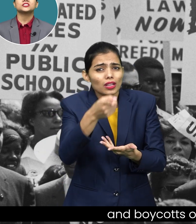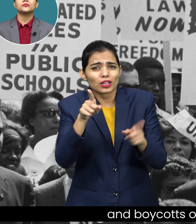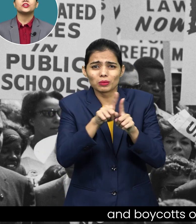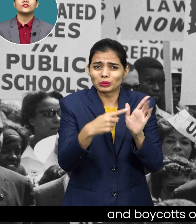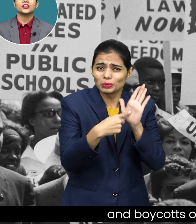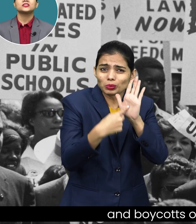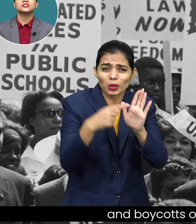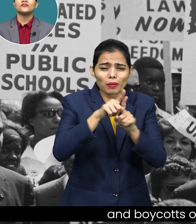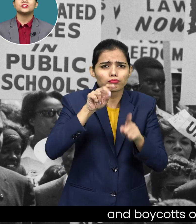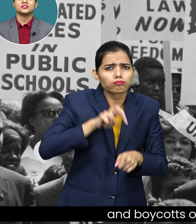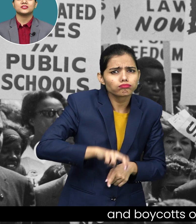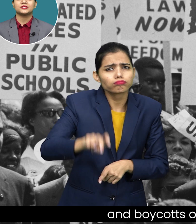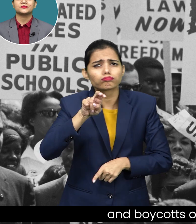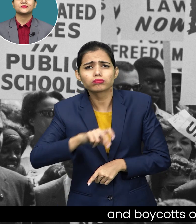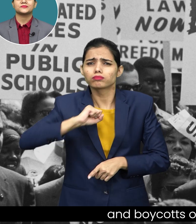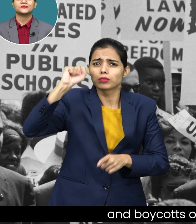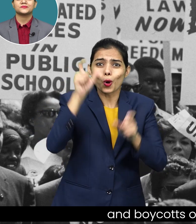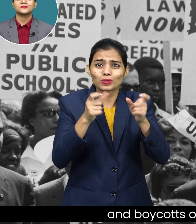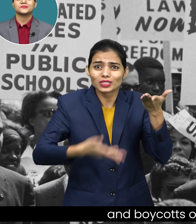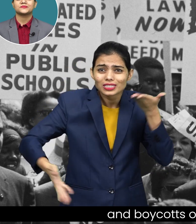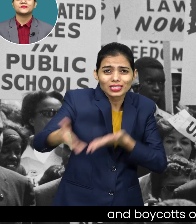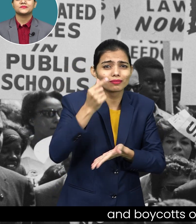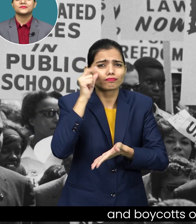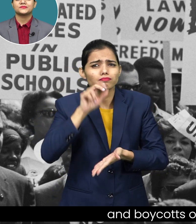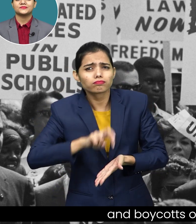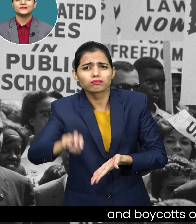of discriminatory services.